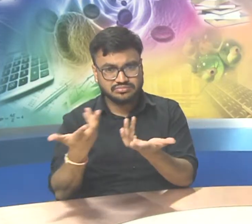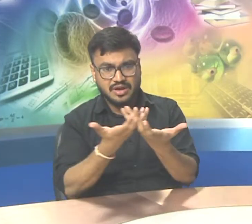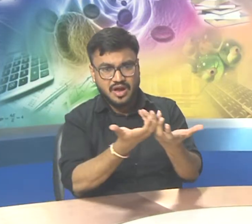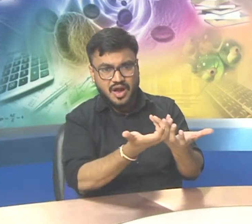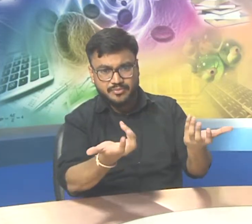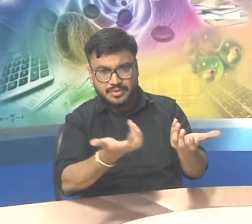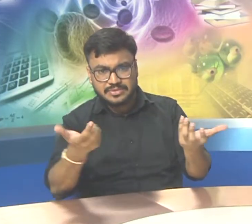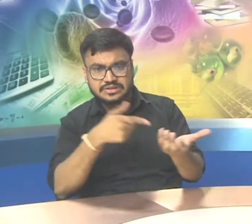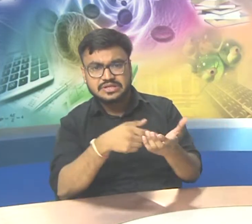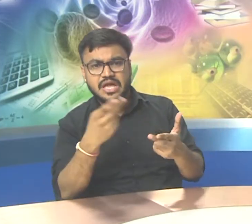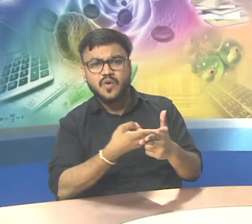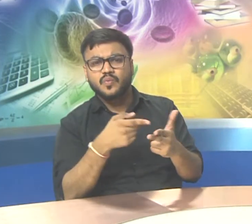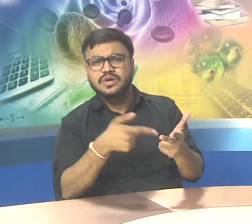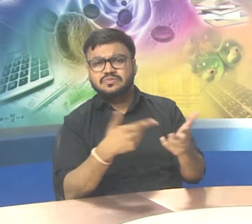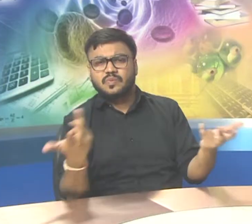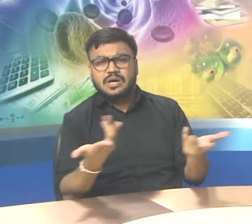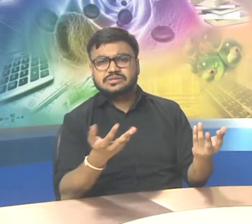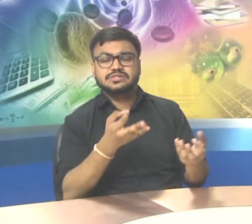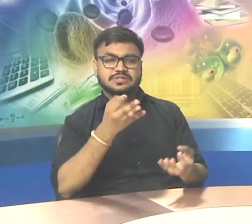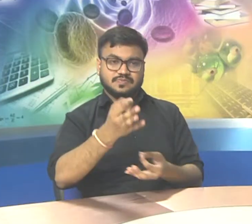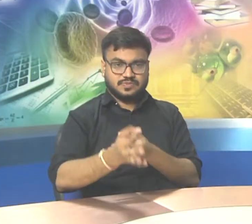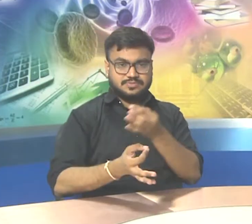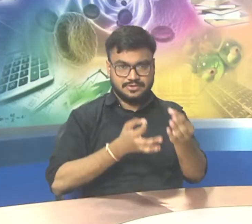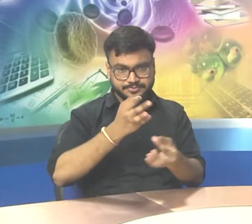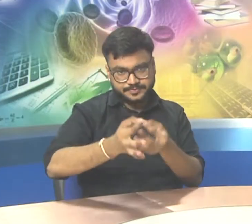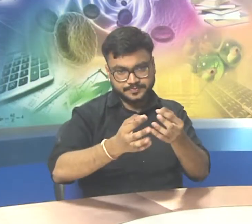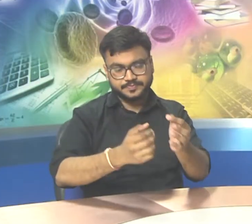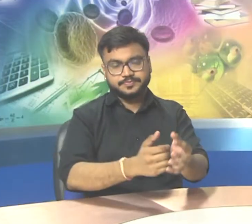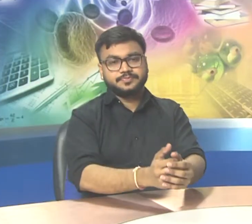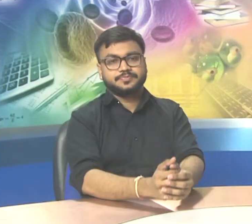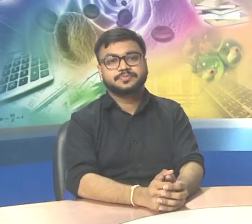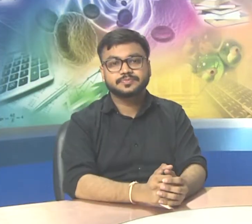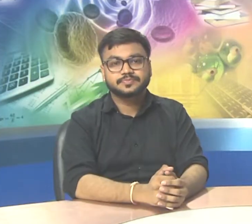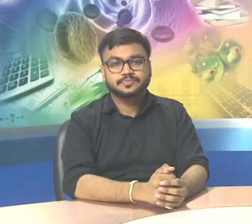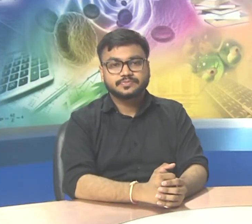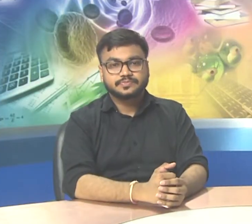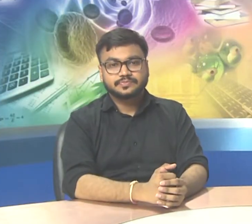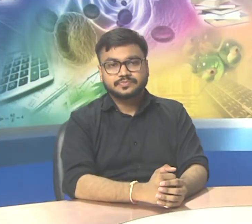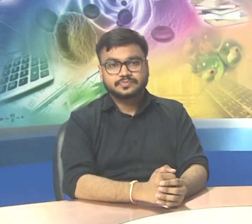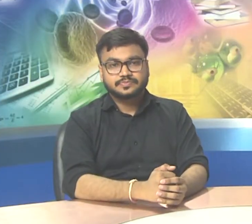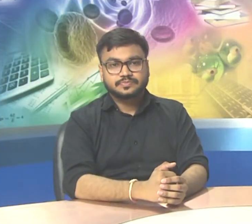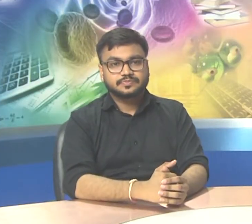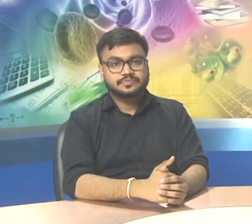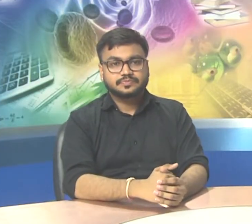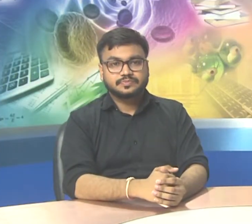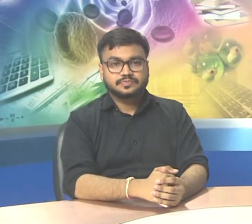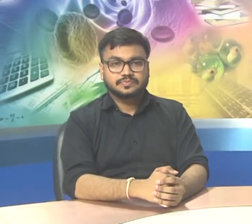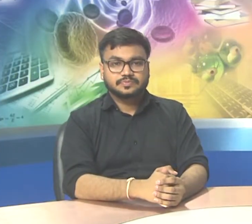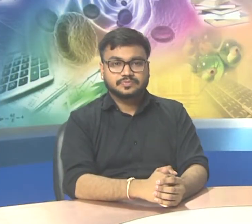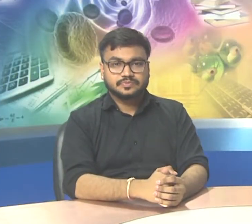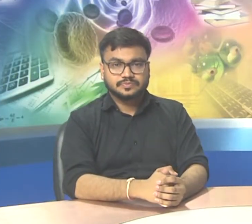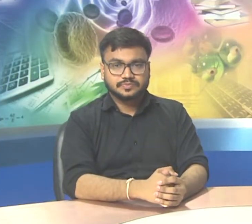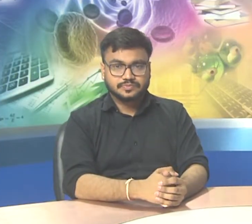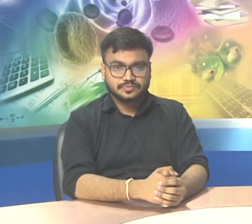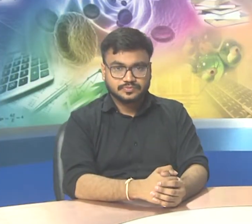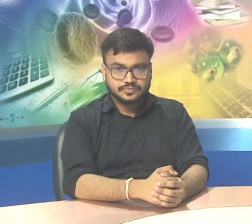and can enumerate the sources and functions of the nutrients.